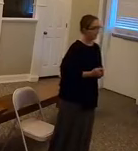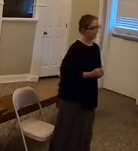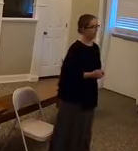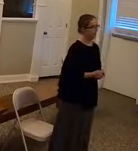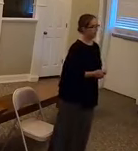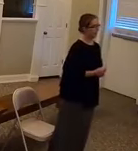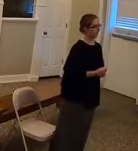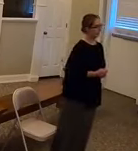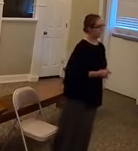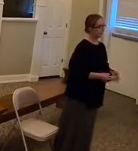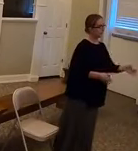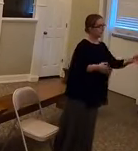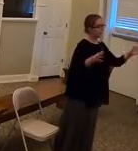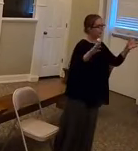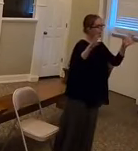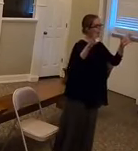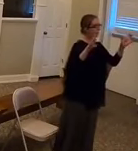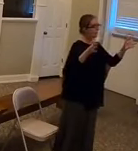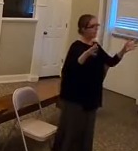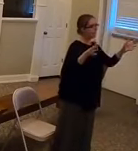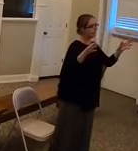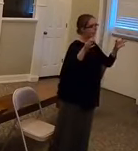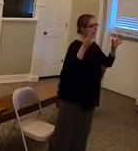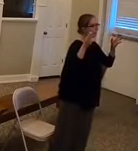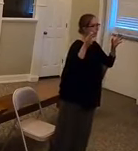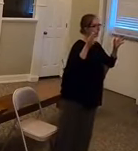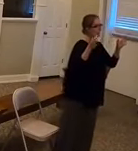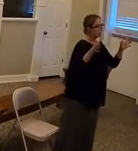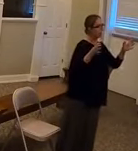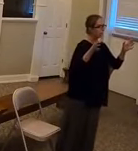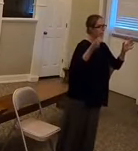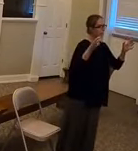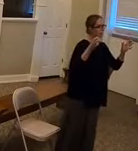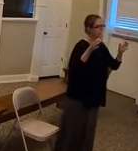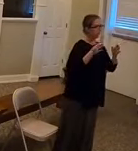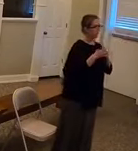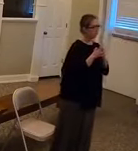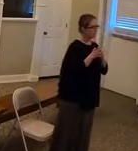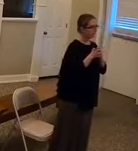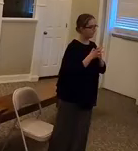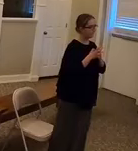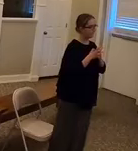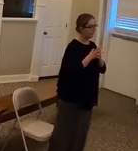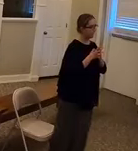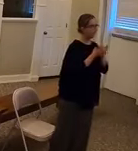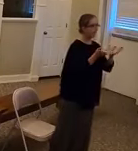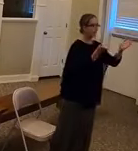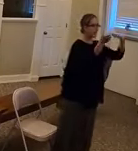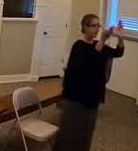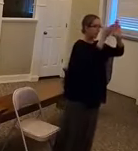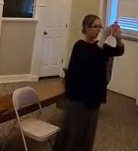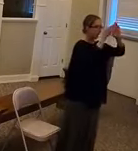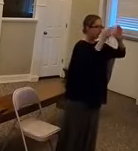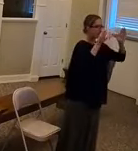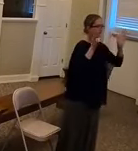Jesus' name. Oh, hallelujah, Jesus. Hallelujah, Jesus.